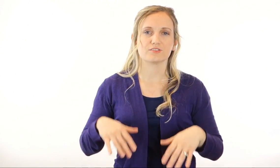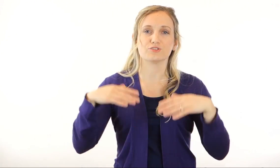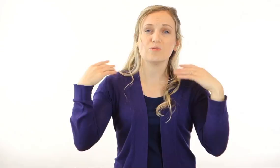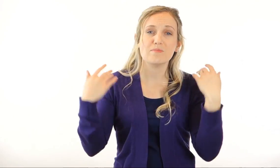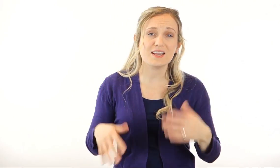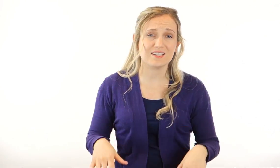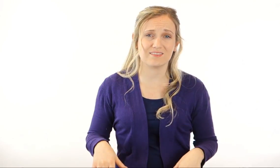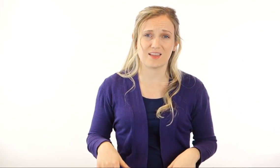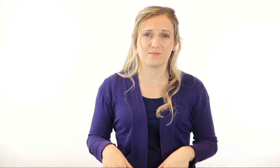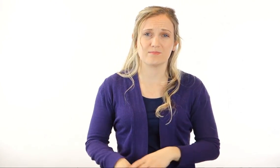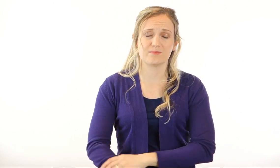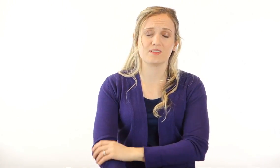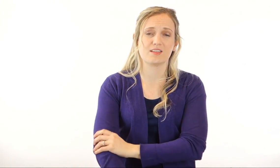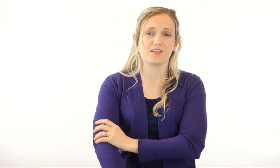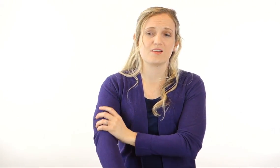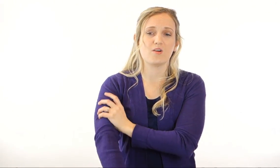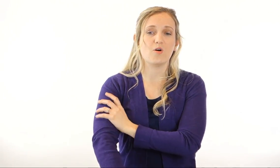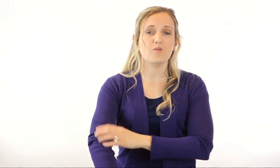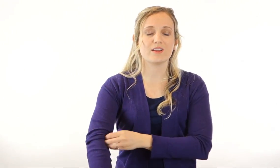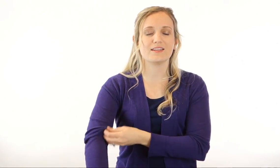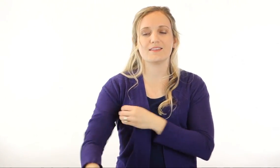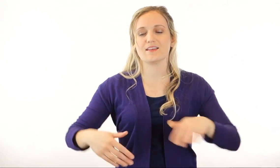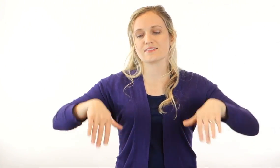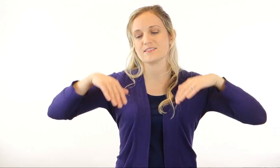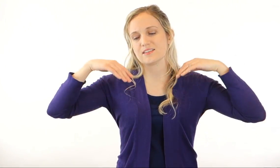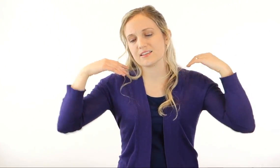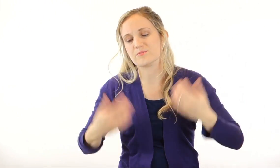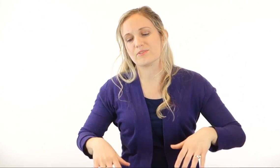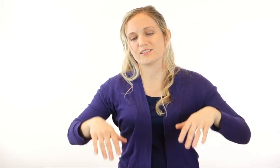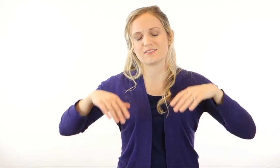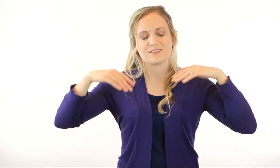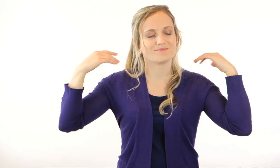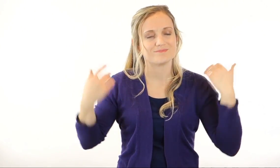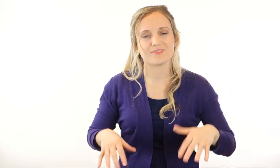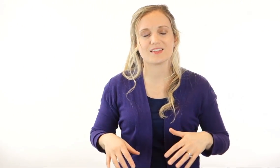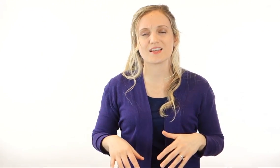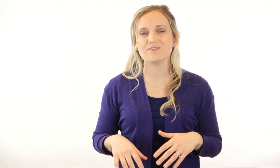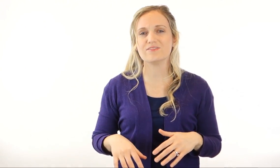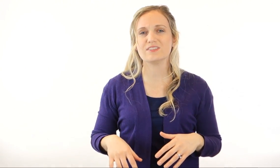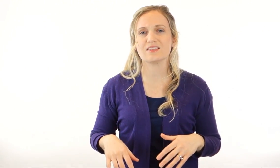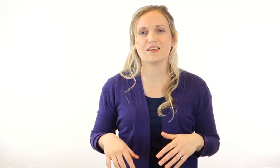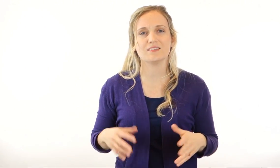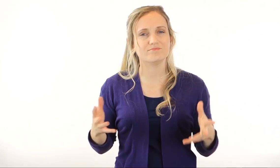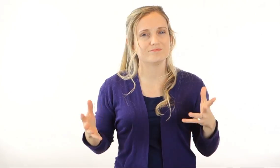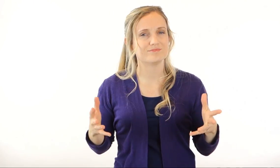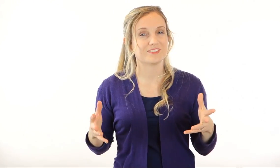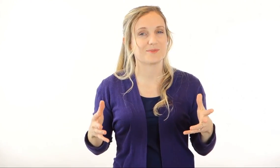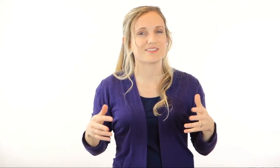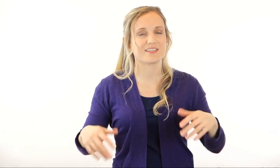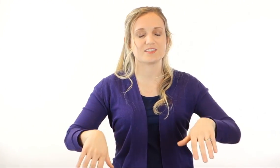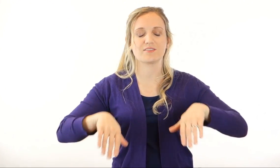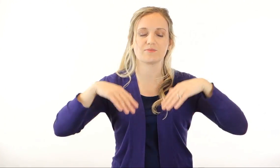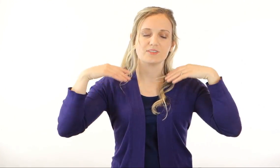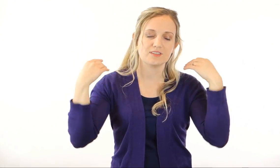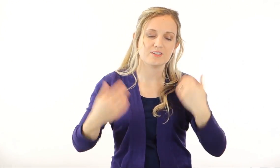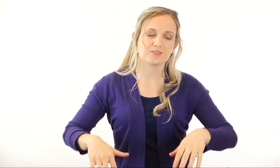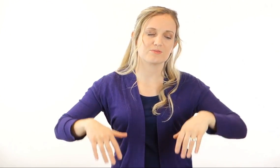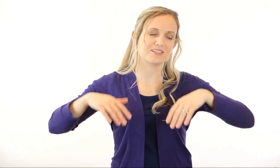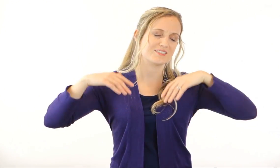so many of them. Or, and that sign's like in the wrist. And that's kind of a fun sign. Some kids like to do that one. The wrist is